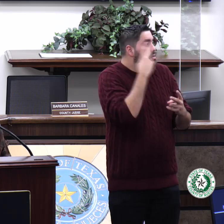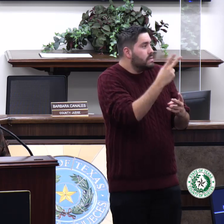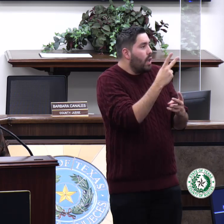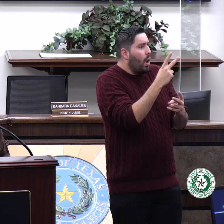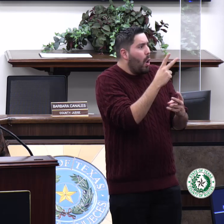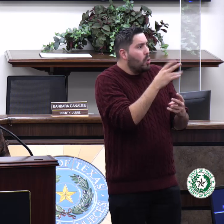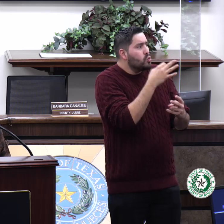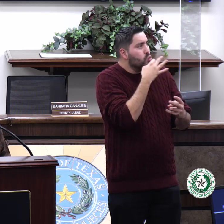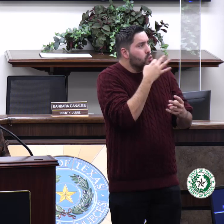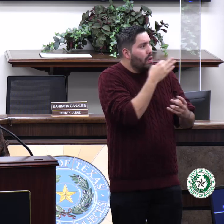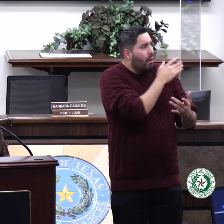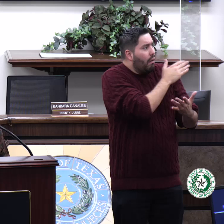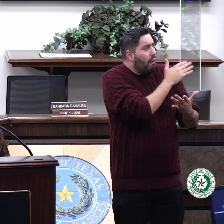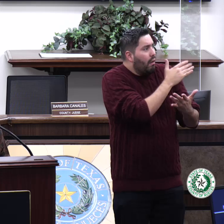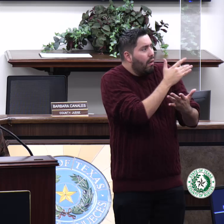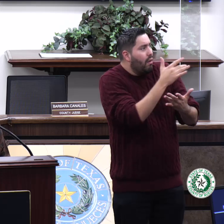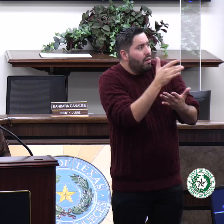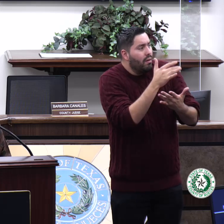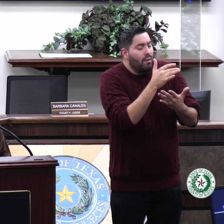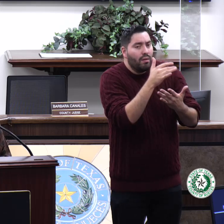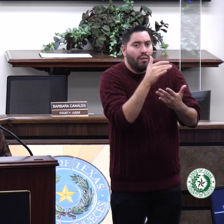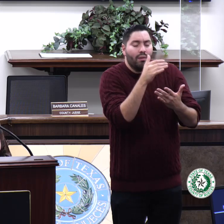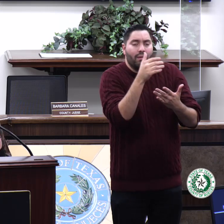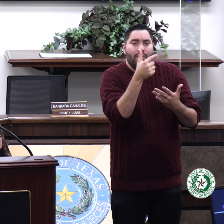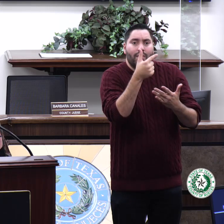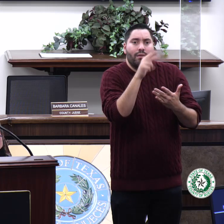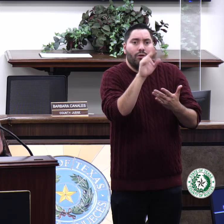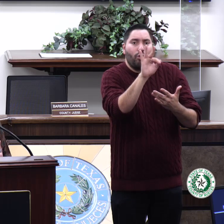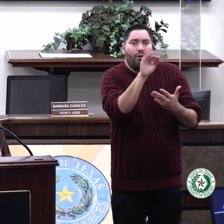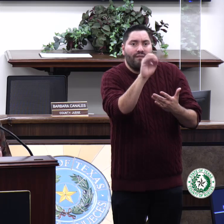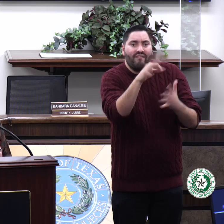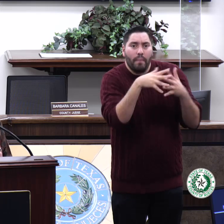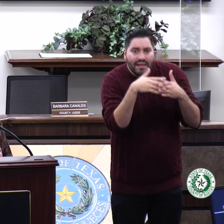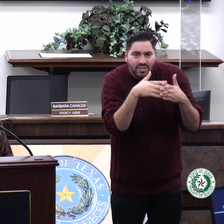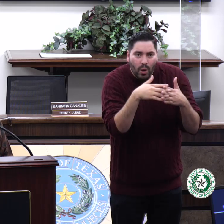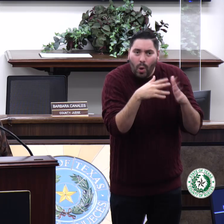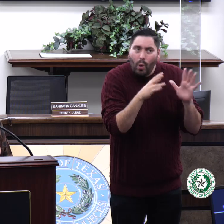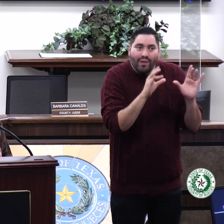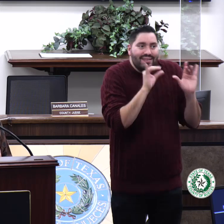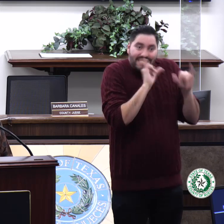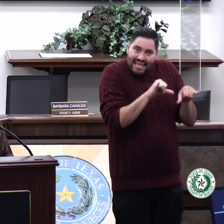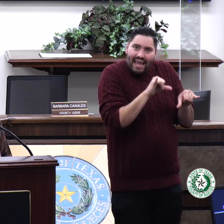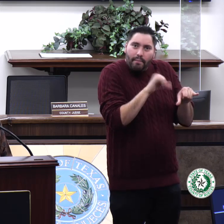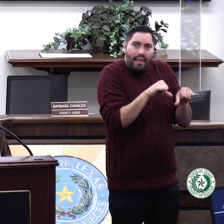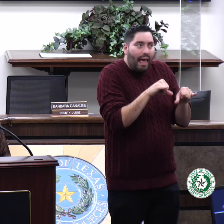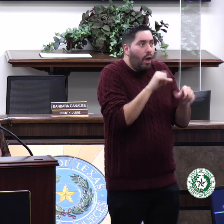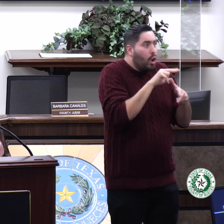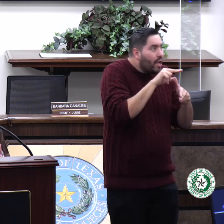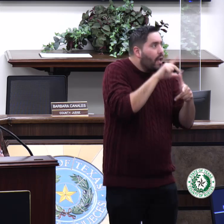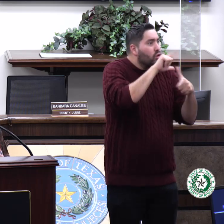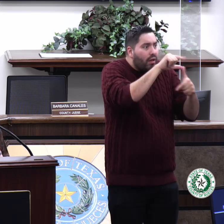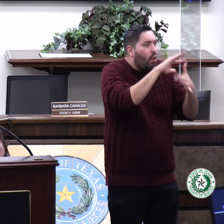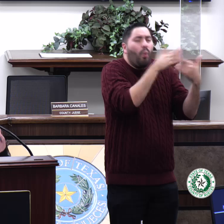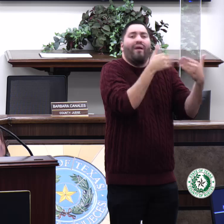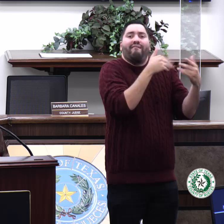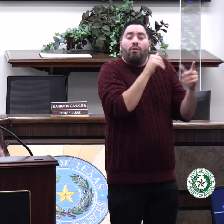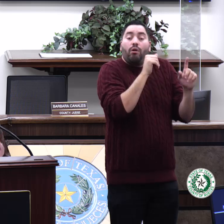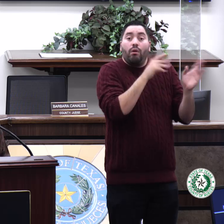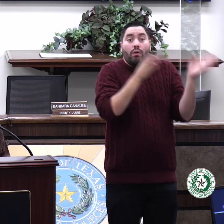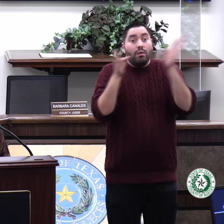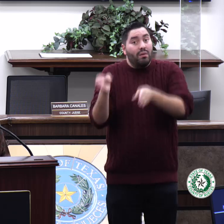same type of feeling. To be in emergency management and public health in a public health emergency is